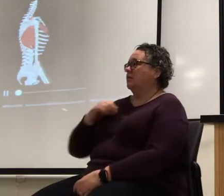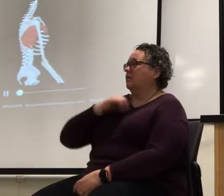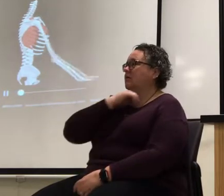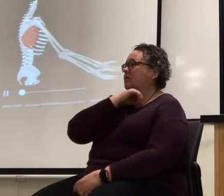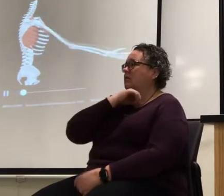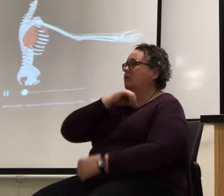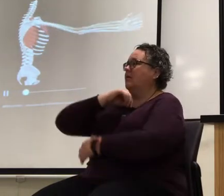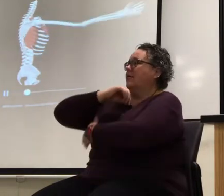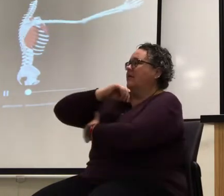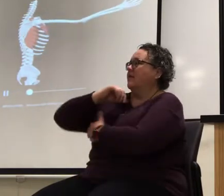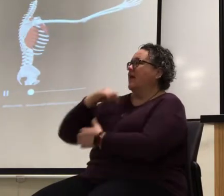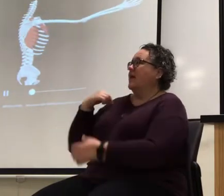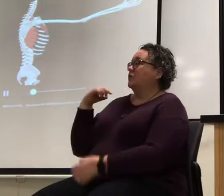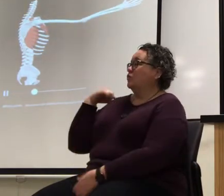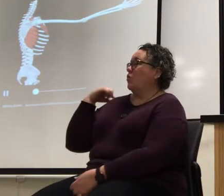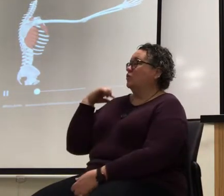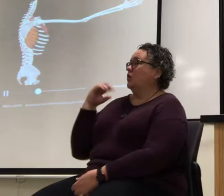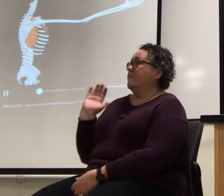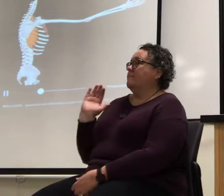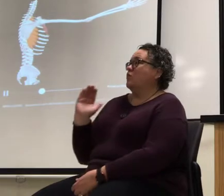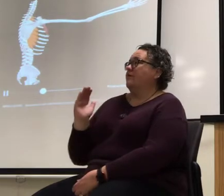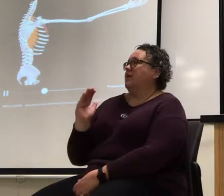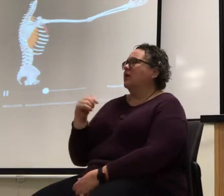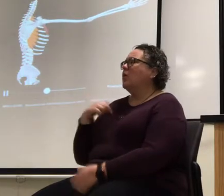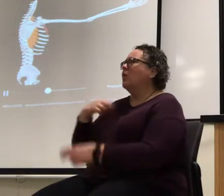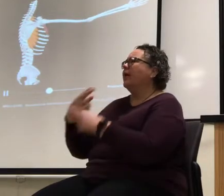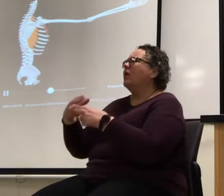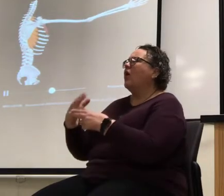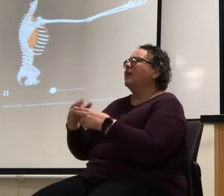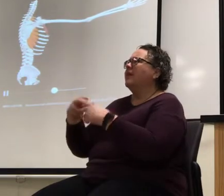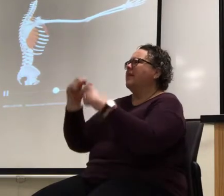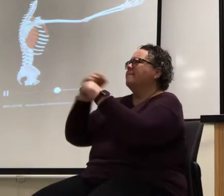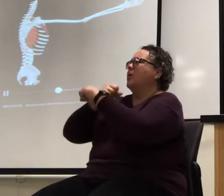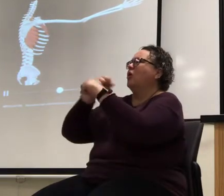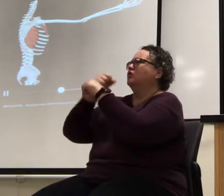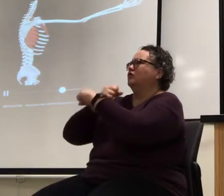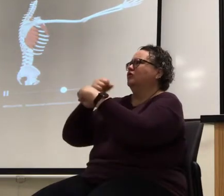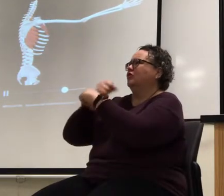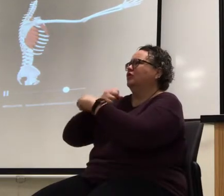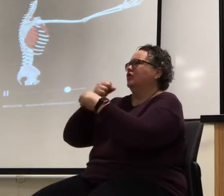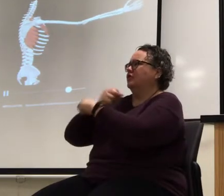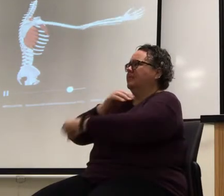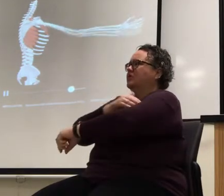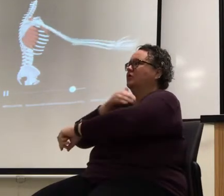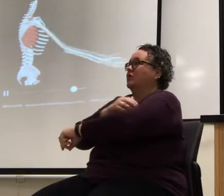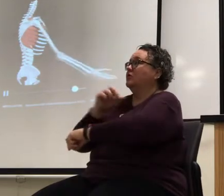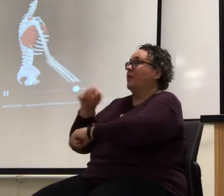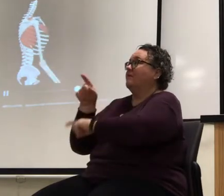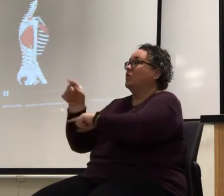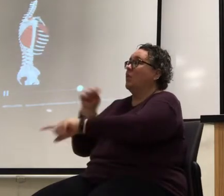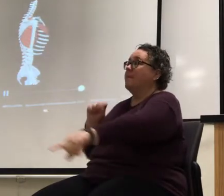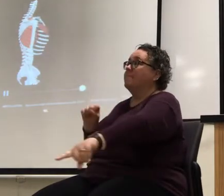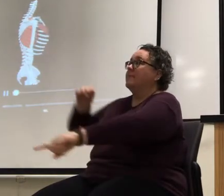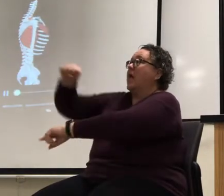bit. Okay. They call this the boxer's muscle. Like I said before, you go for the knockout punch, you